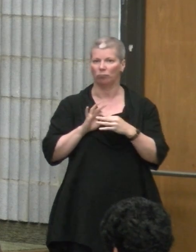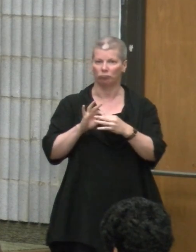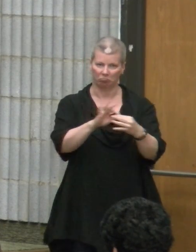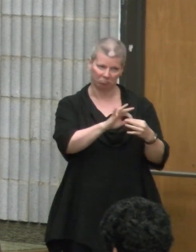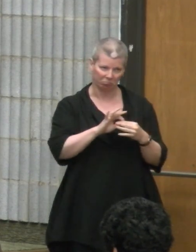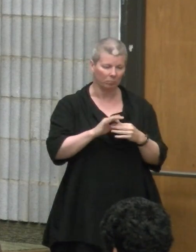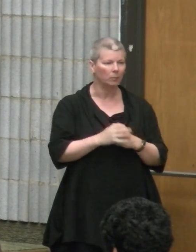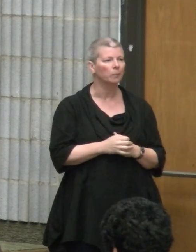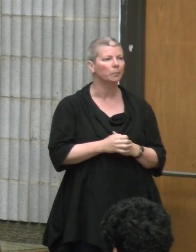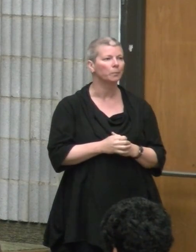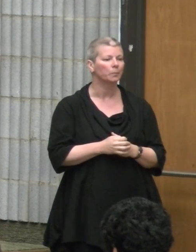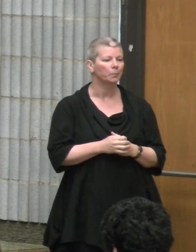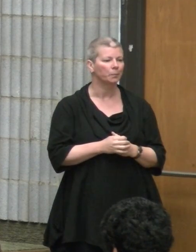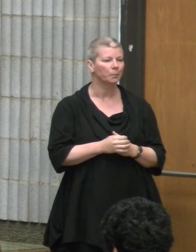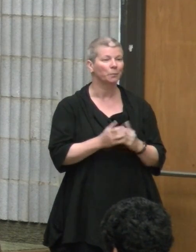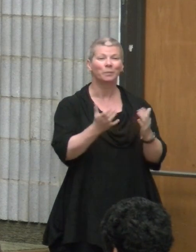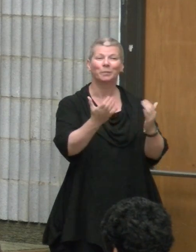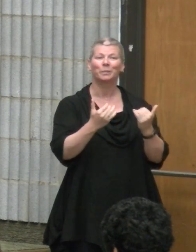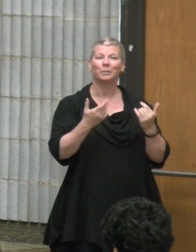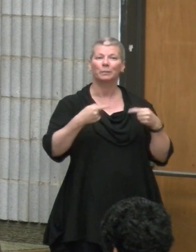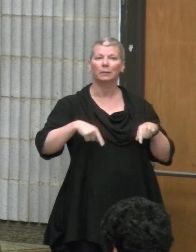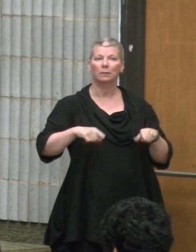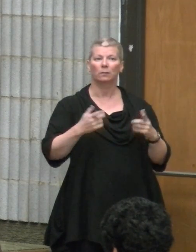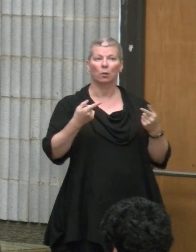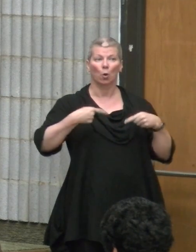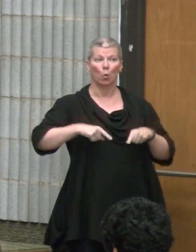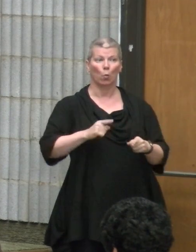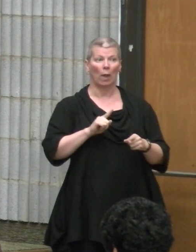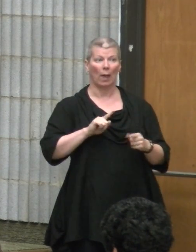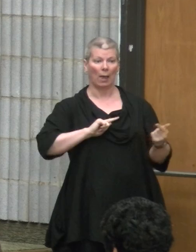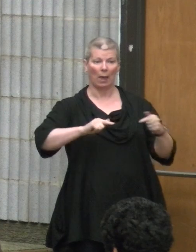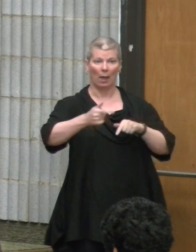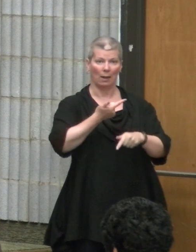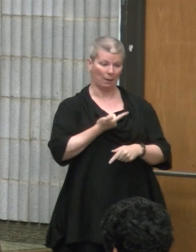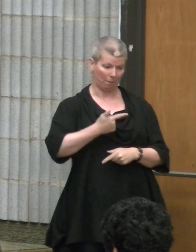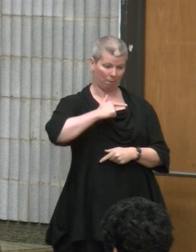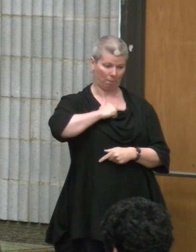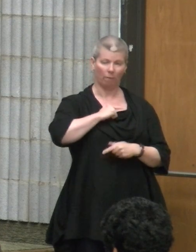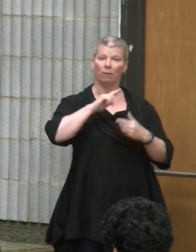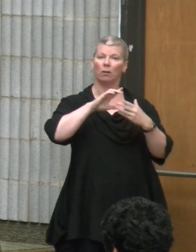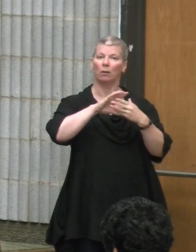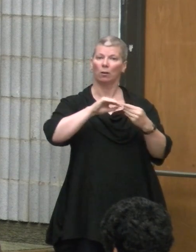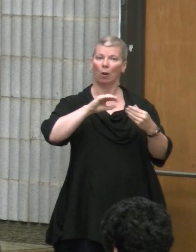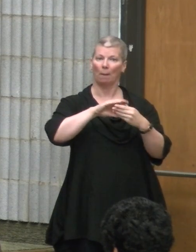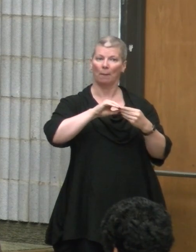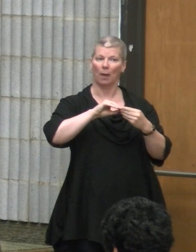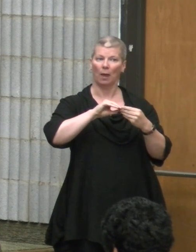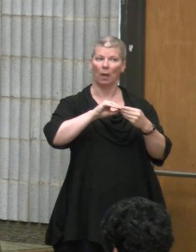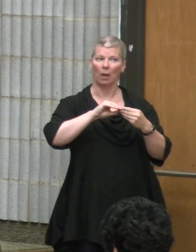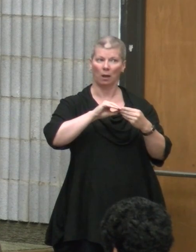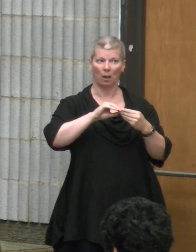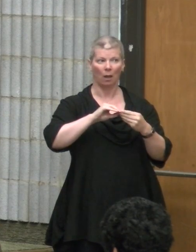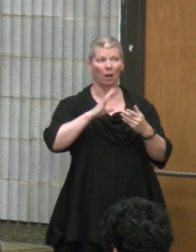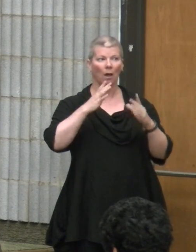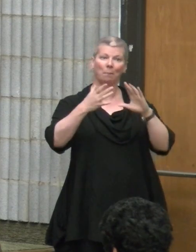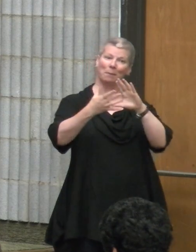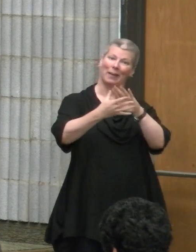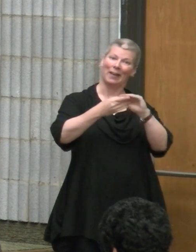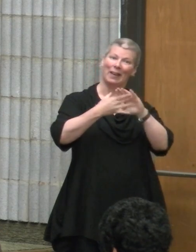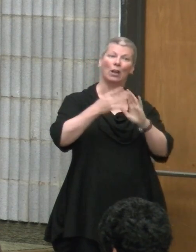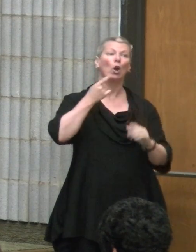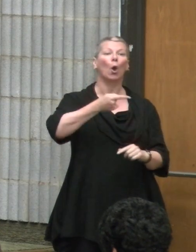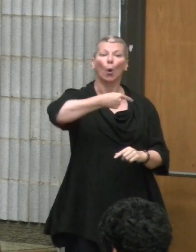Continuing on, accommodate others while speaking. So speak only for yourself, as others might not feel the same as you or agree with